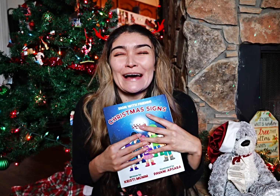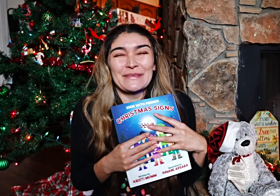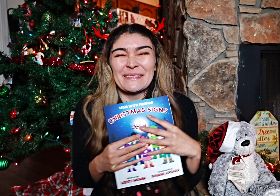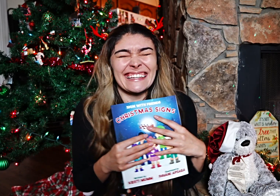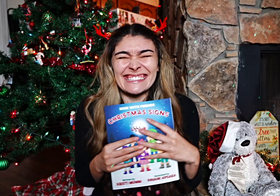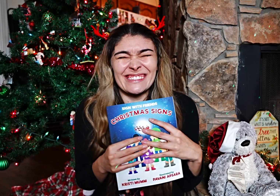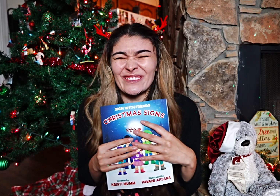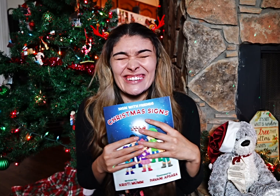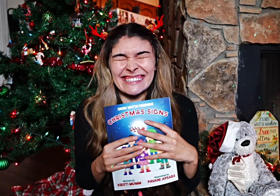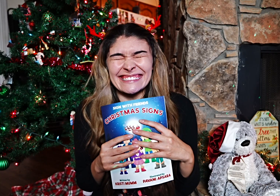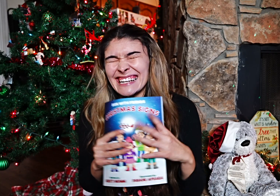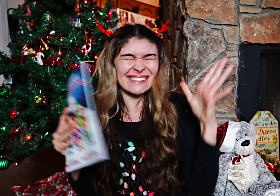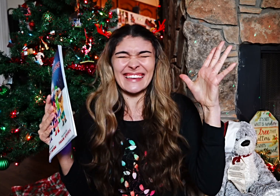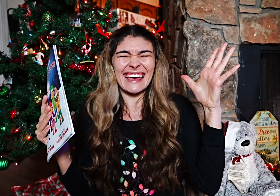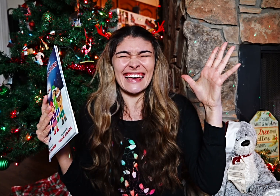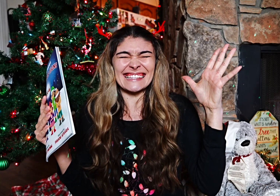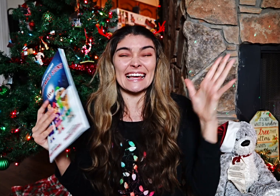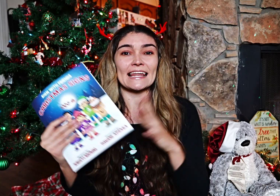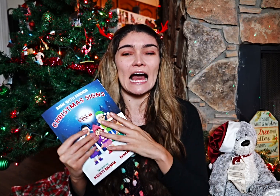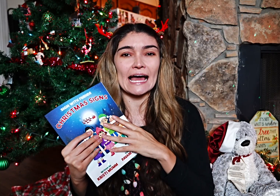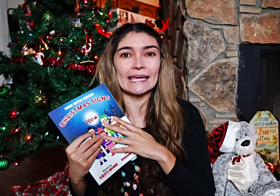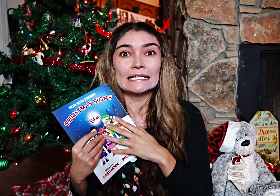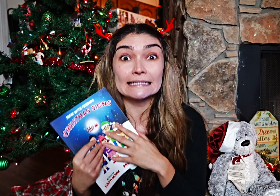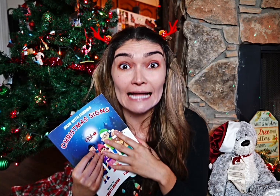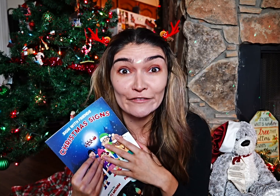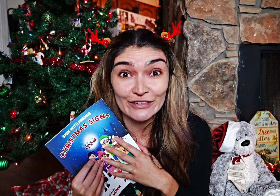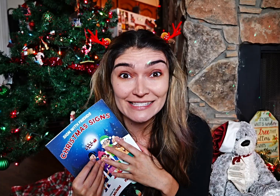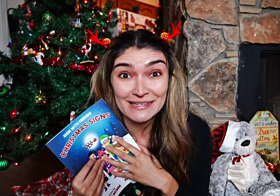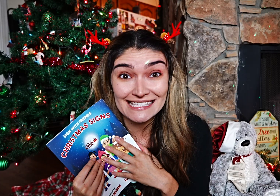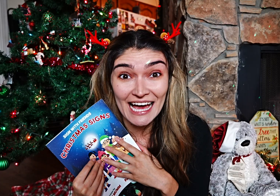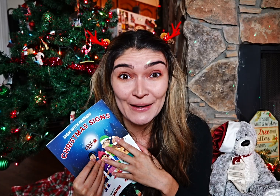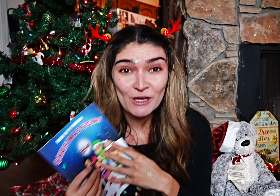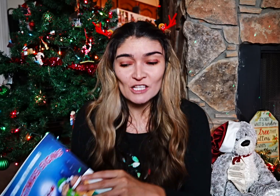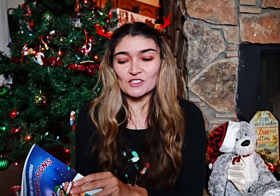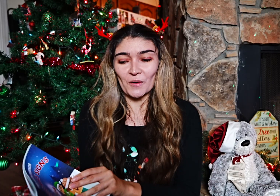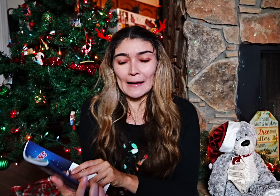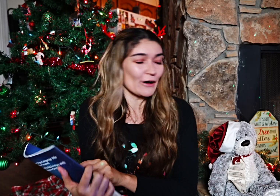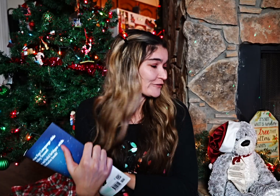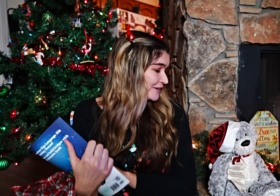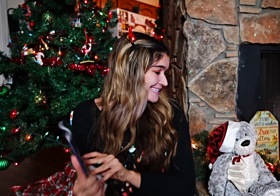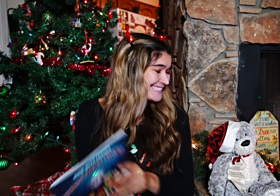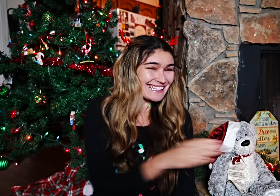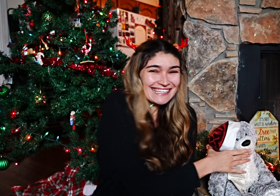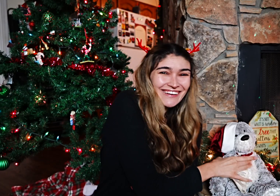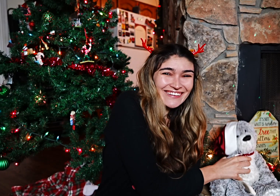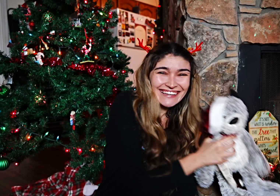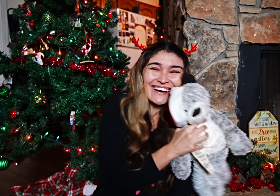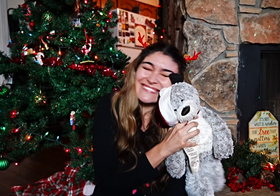happy because it's almost Christmas, and I love Christmas time. So come on, friends, let's get all